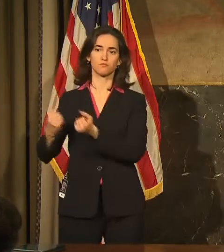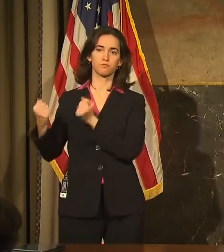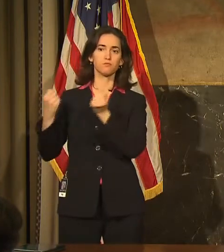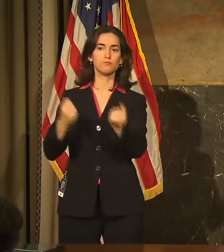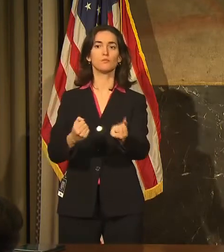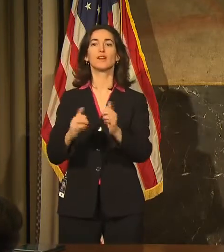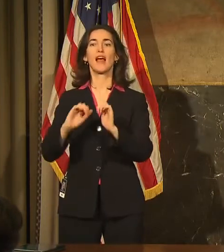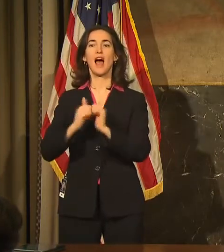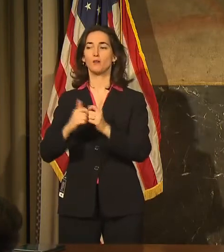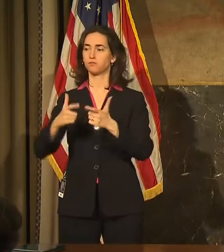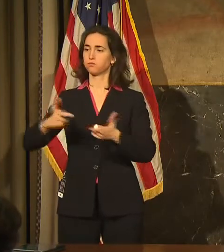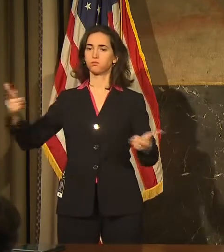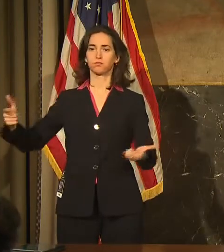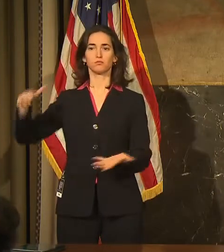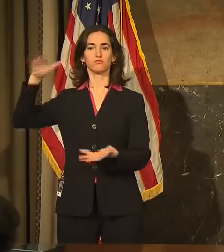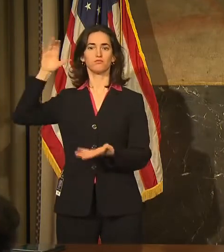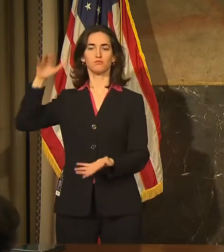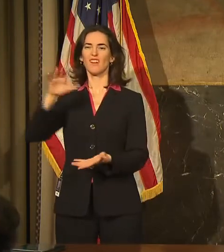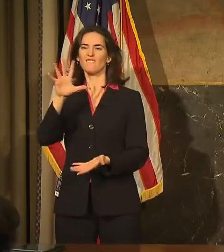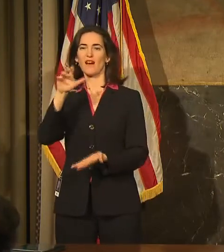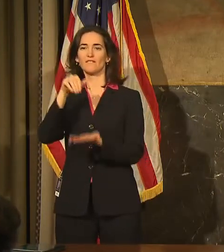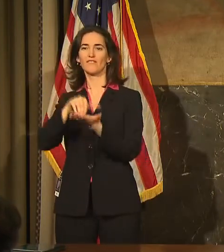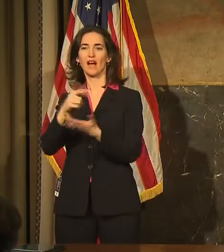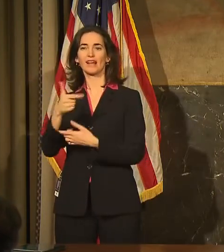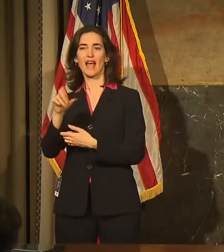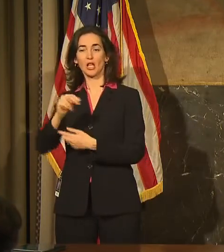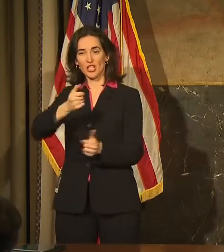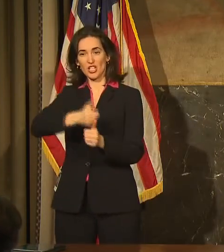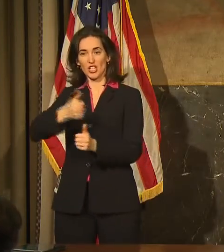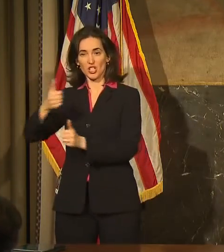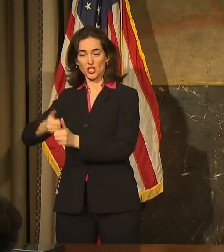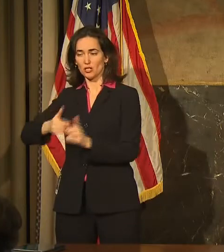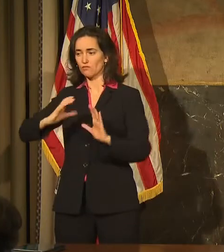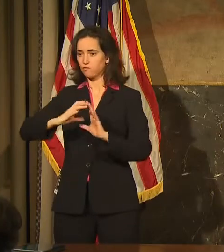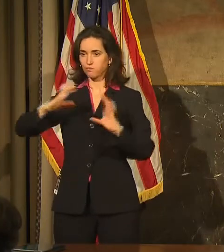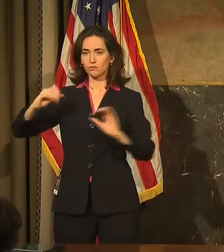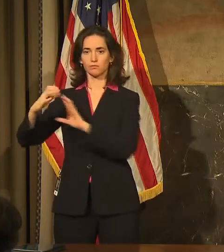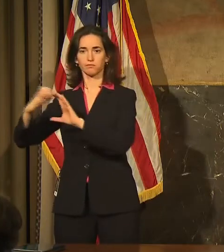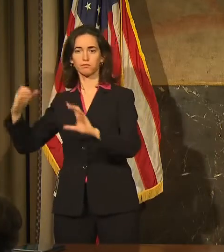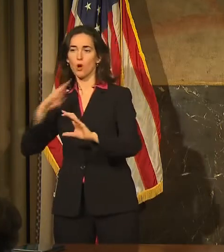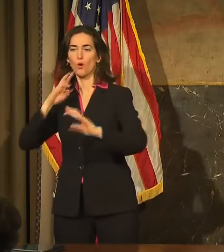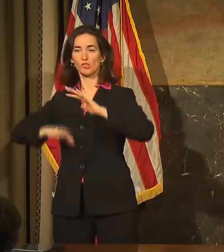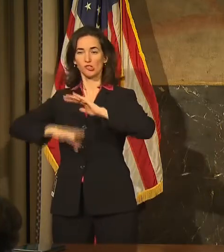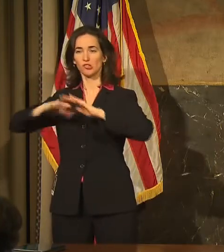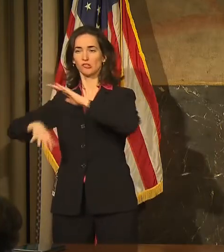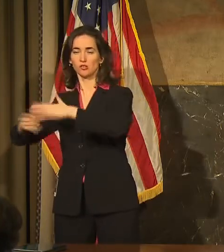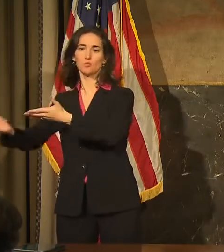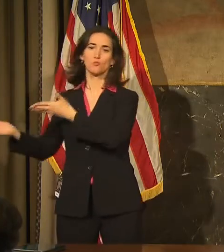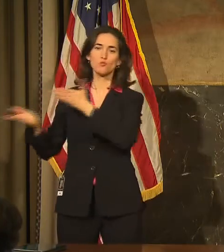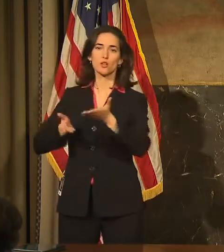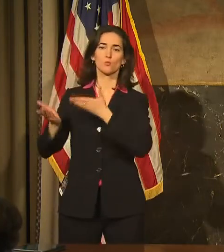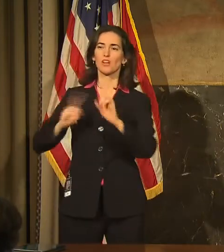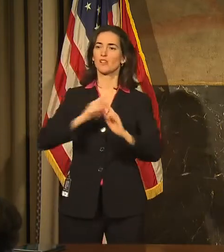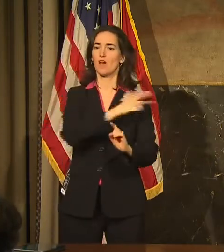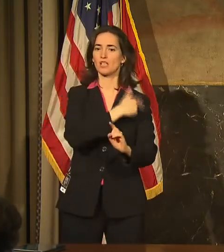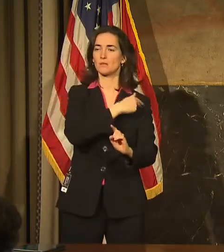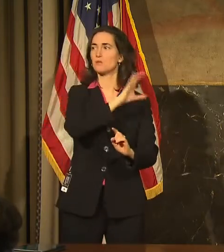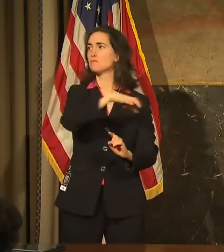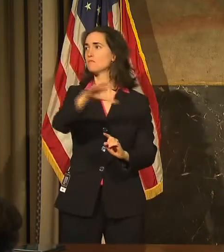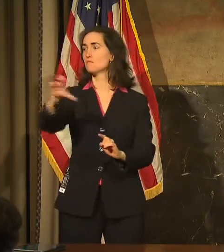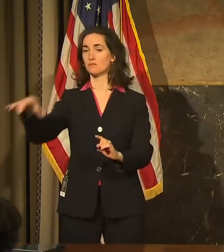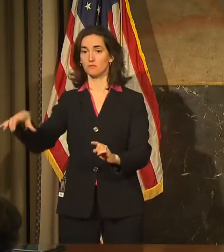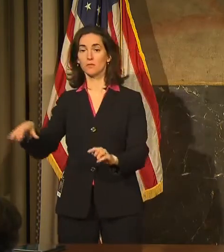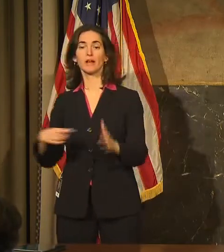using containers that deliver 5,000 gallons of water each. I know, for example, we have one of those containers